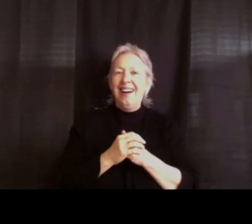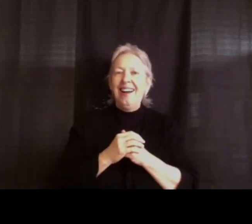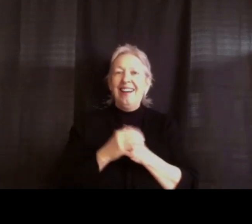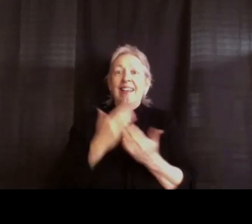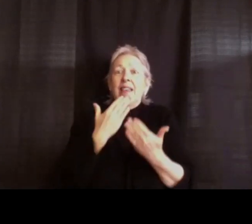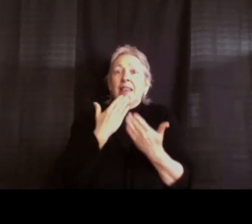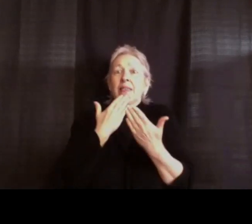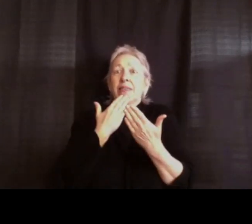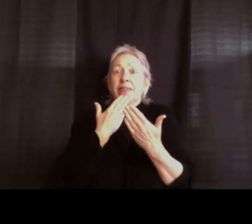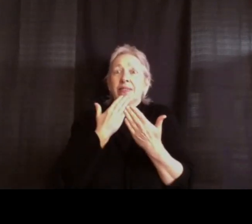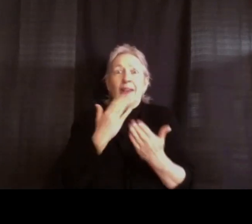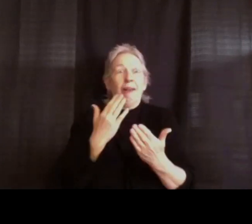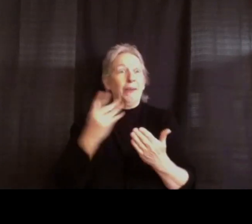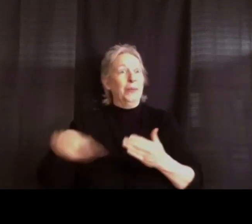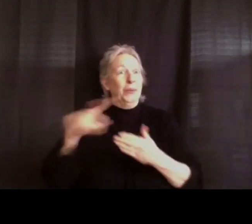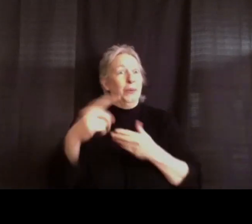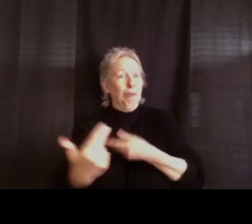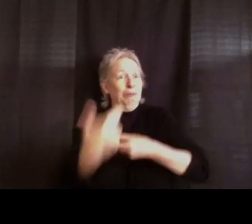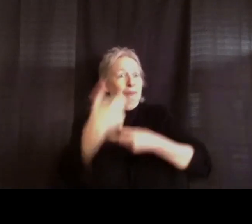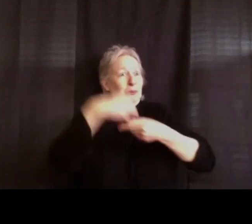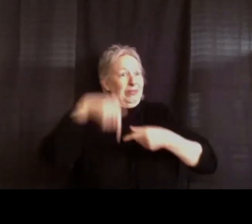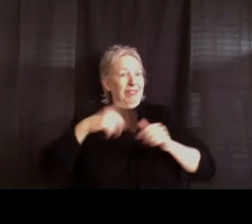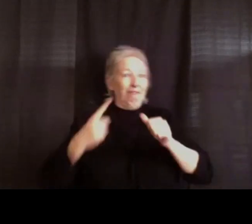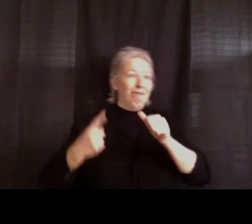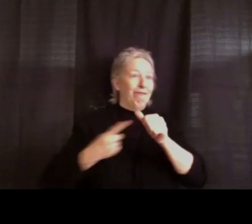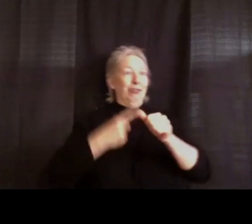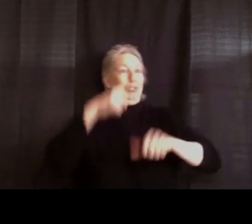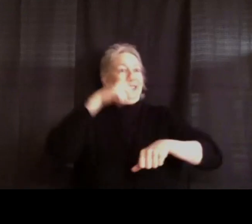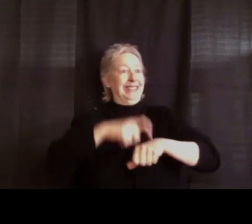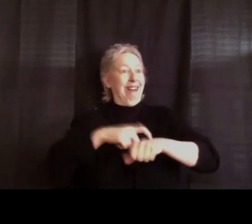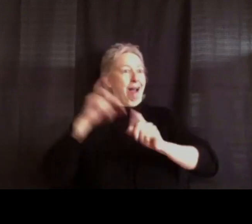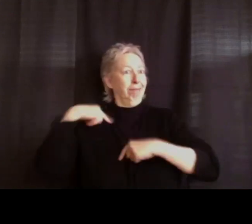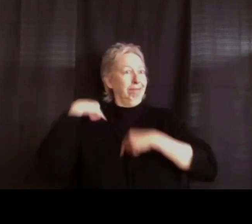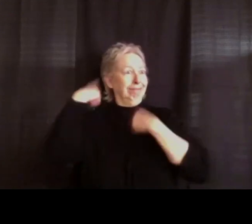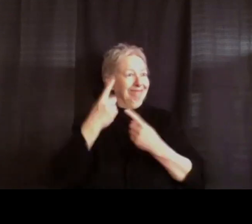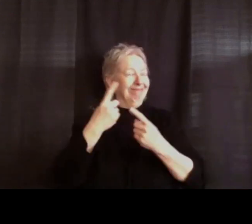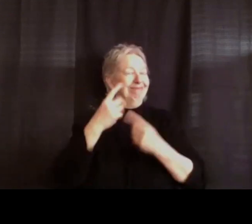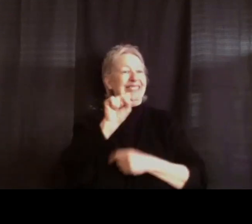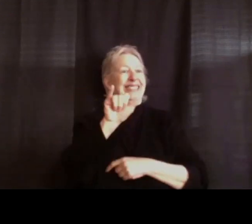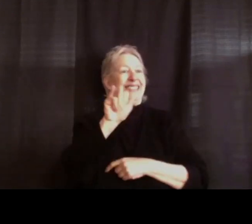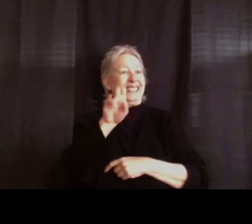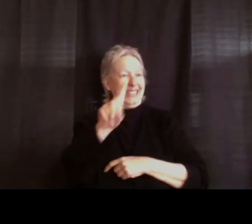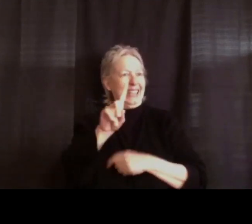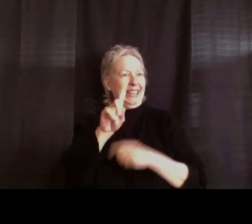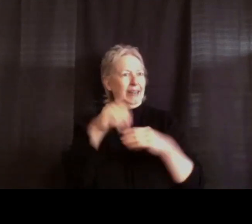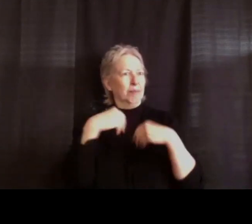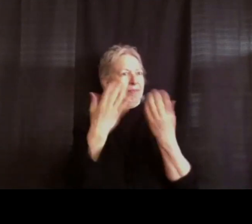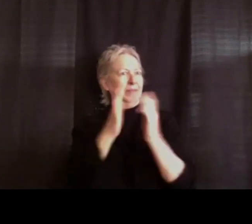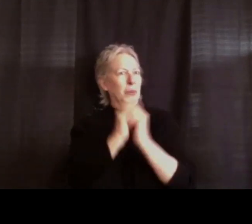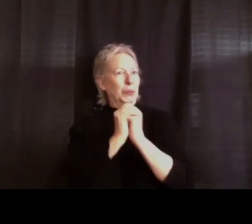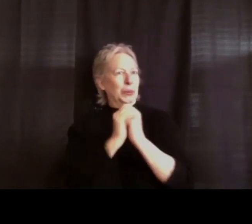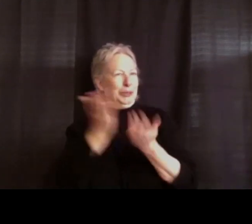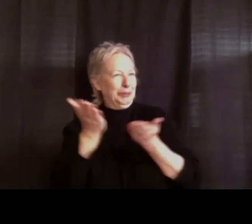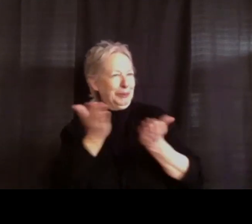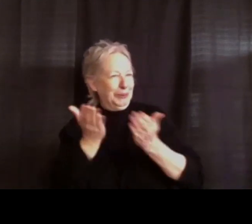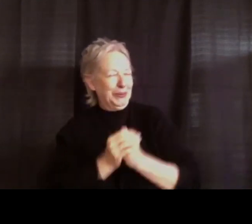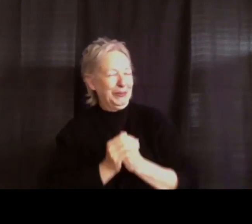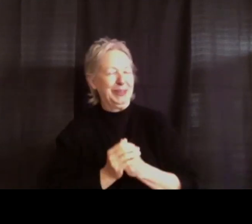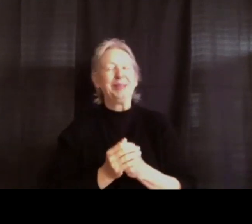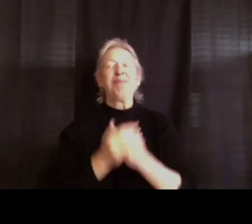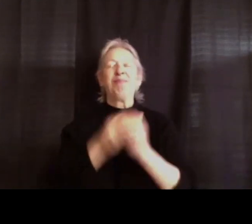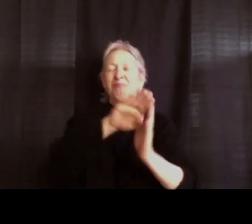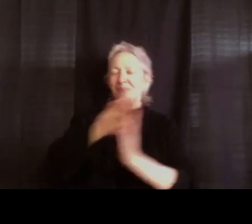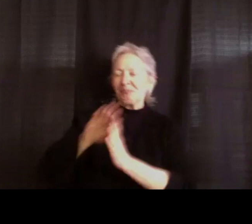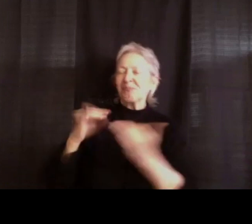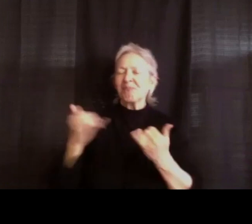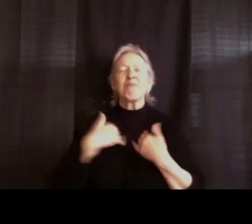ever synod-wide worship service online. How many times have you heard the phrase, a